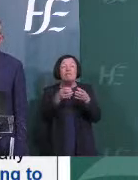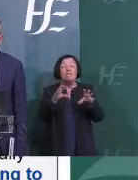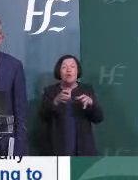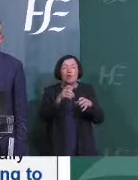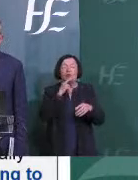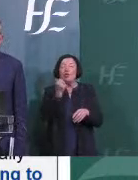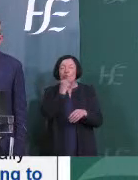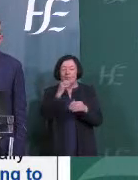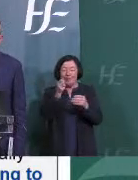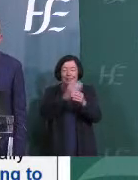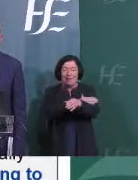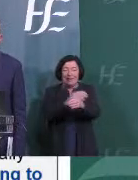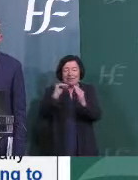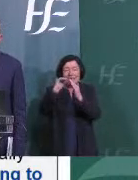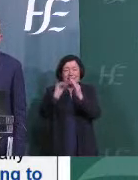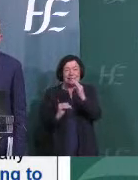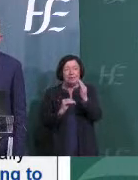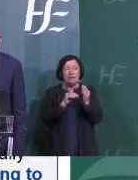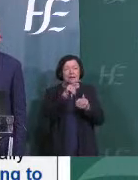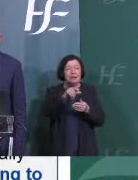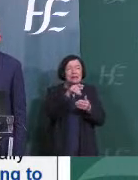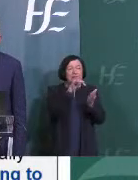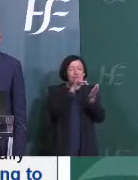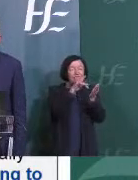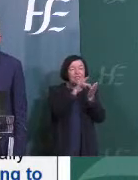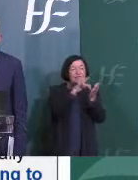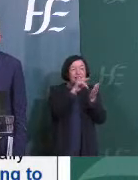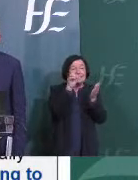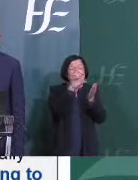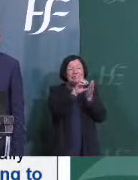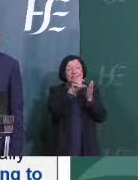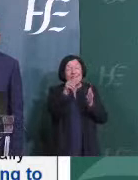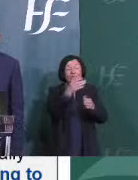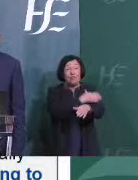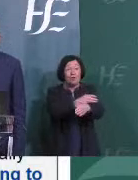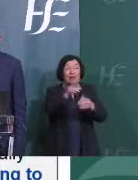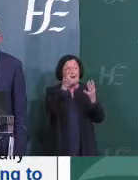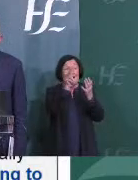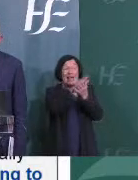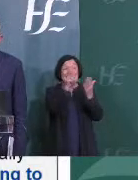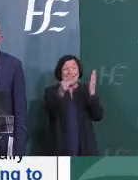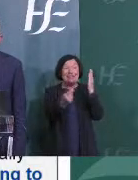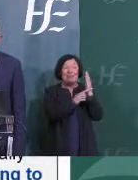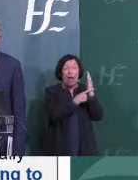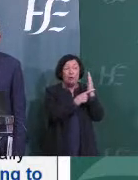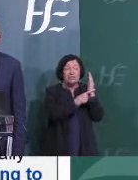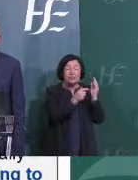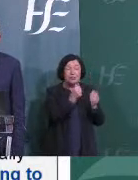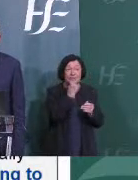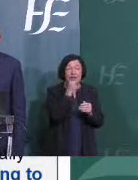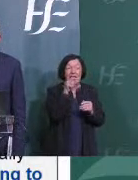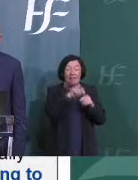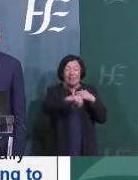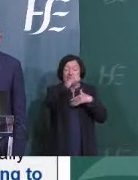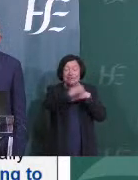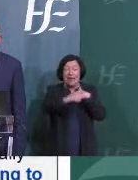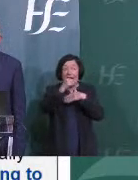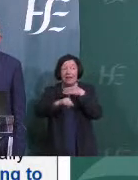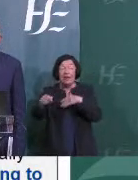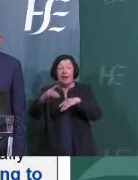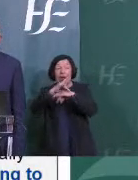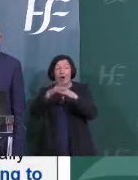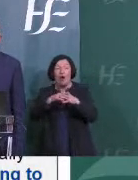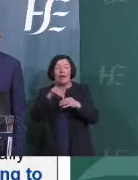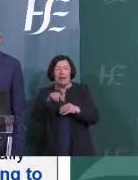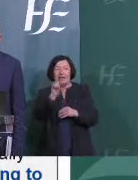to decline, peaked between 50 and 60,000 per day. The 1st of August, 18,000 cases reported. And the number of daily cases admitted to hospital